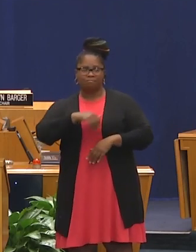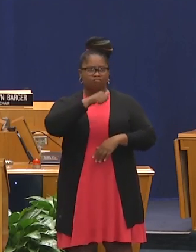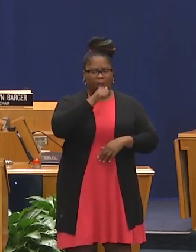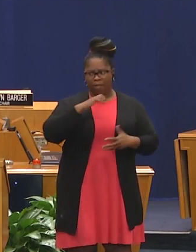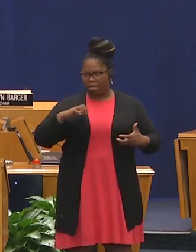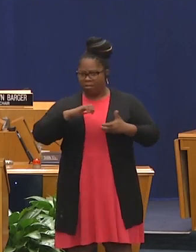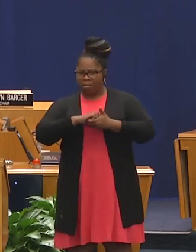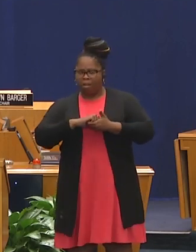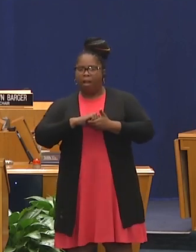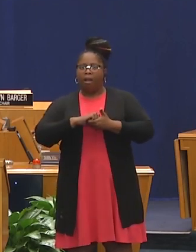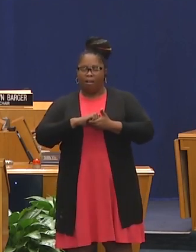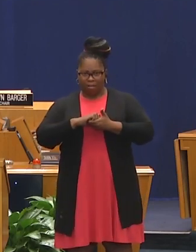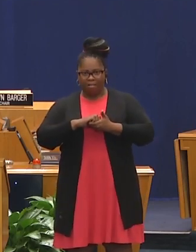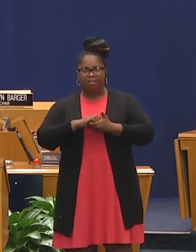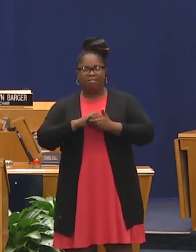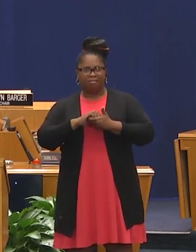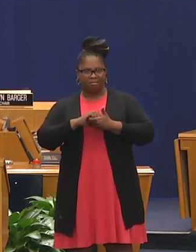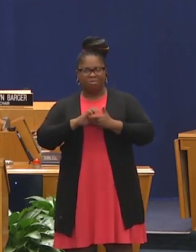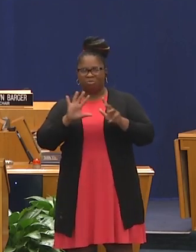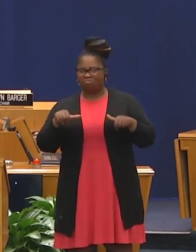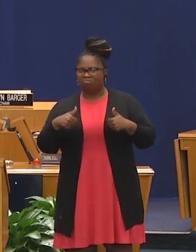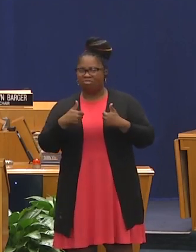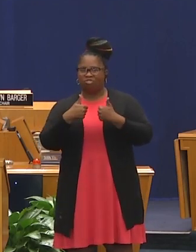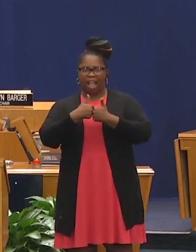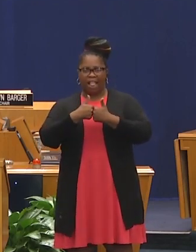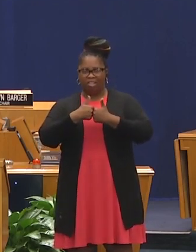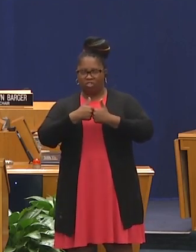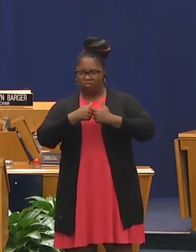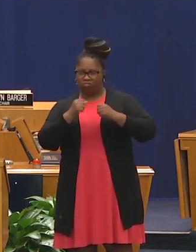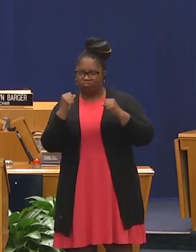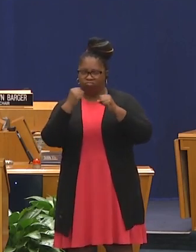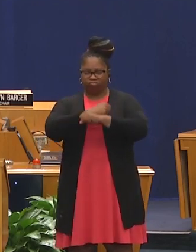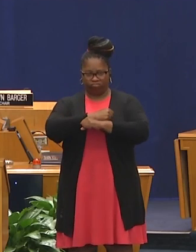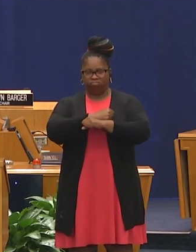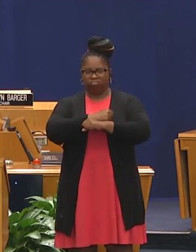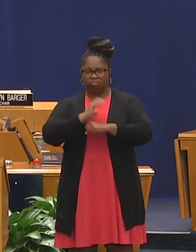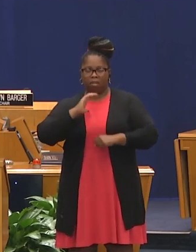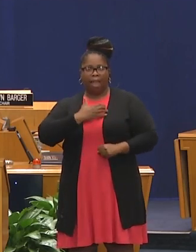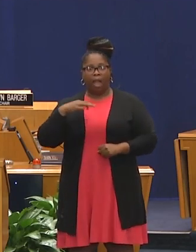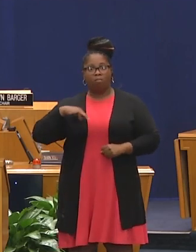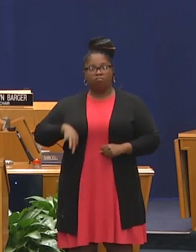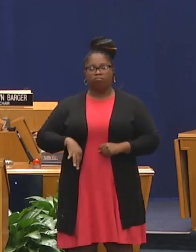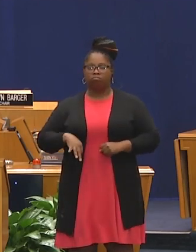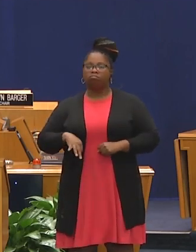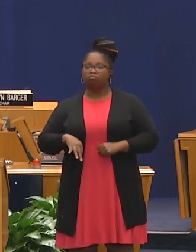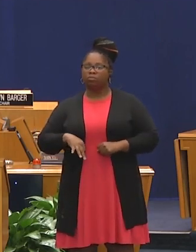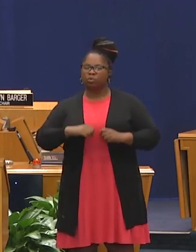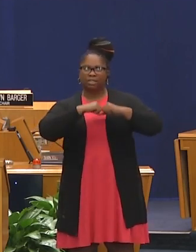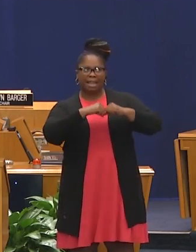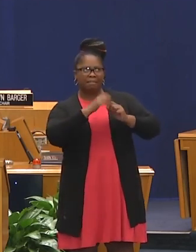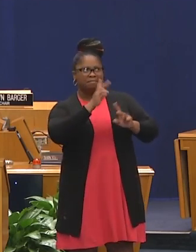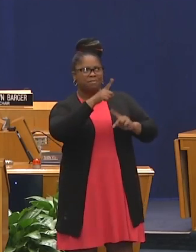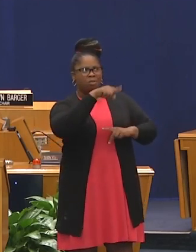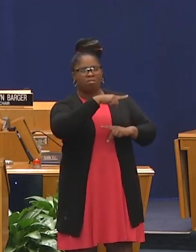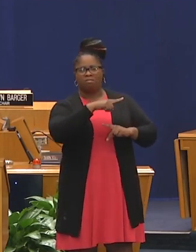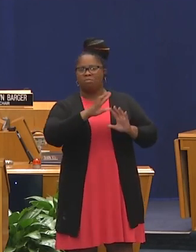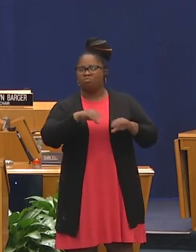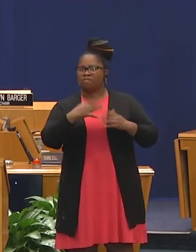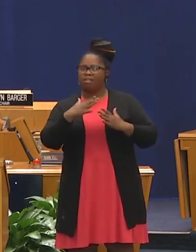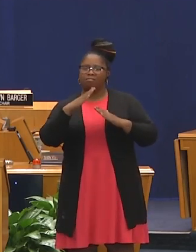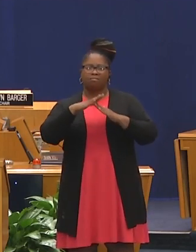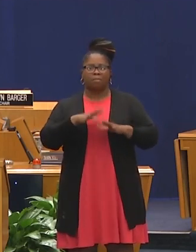tackle our biggest challenges. It's really our privilege to protect those who are doing the most important work in our communities